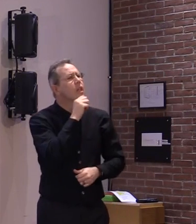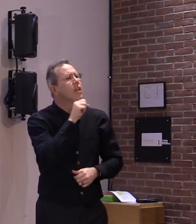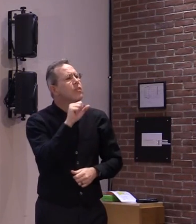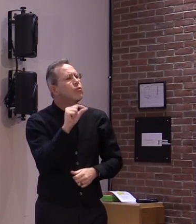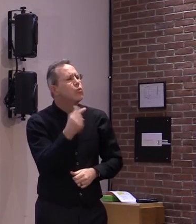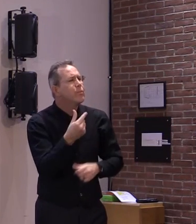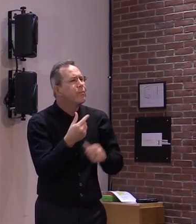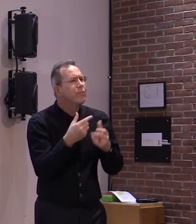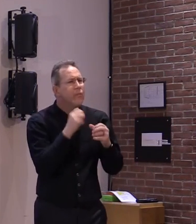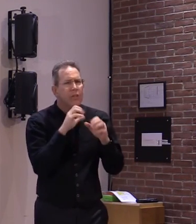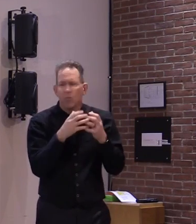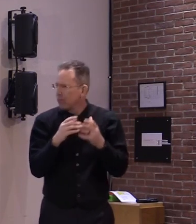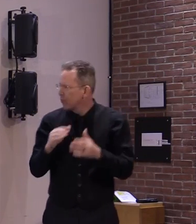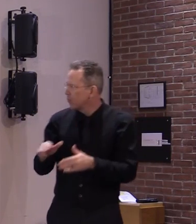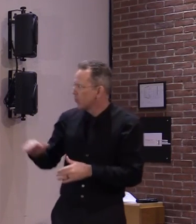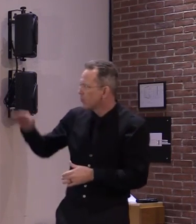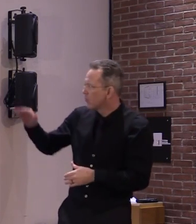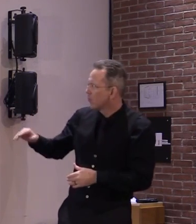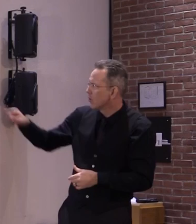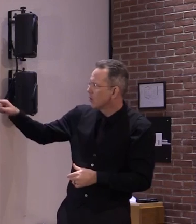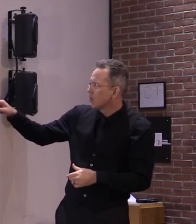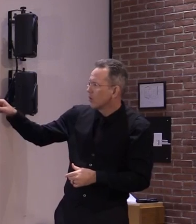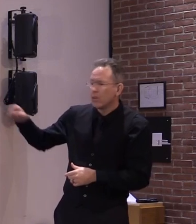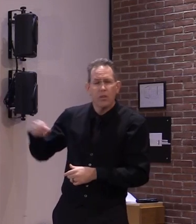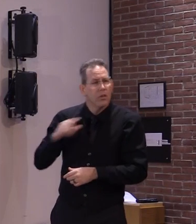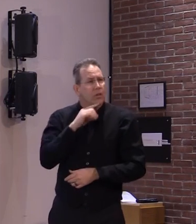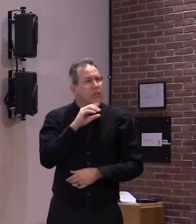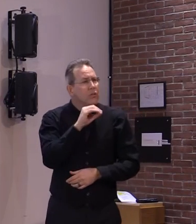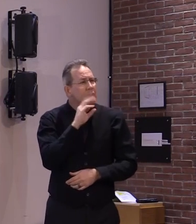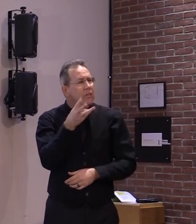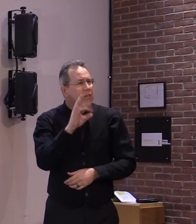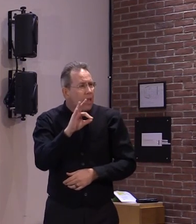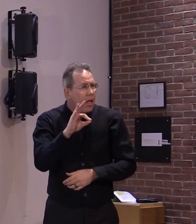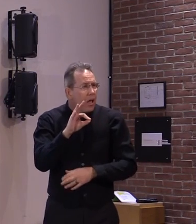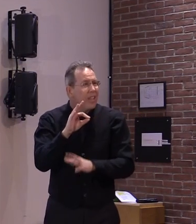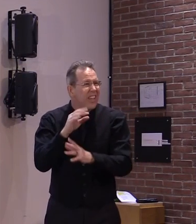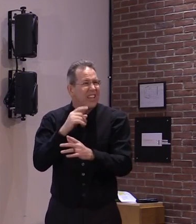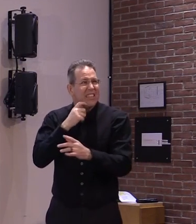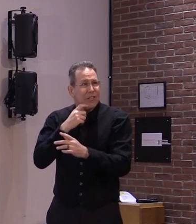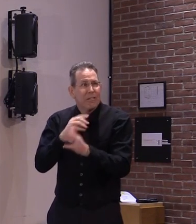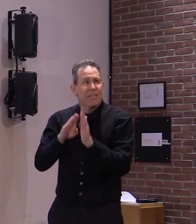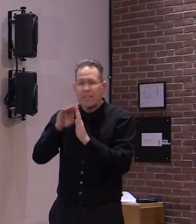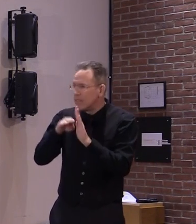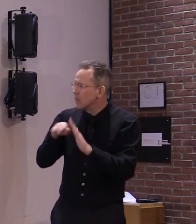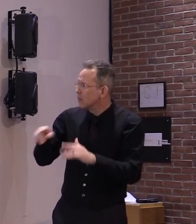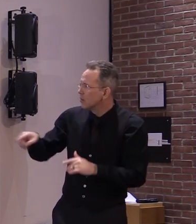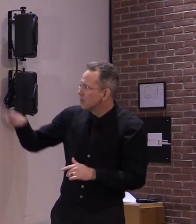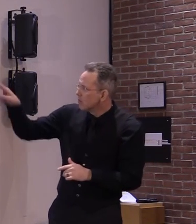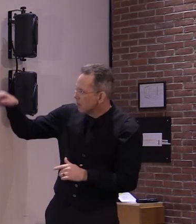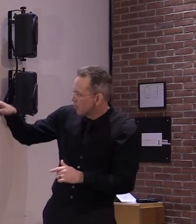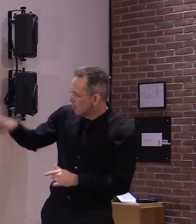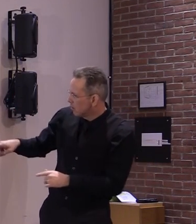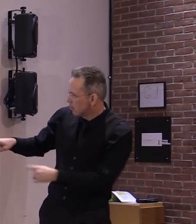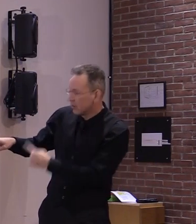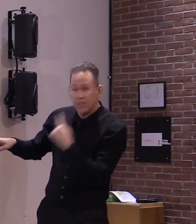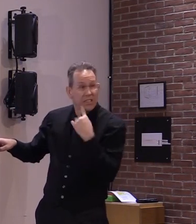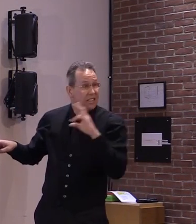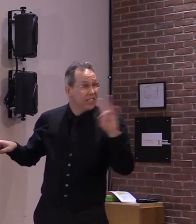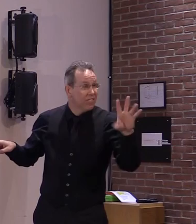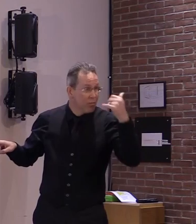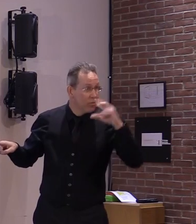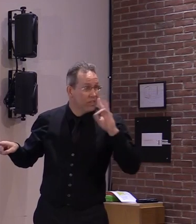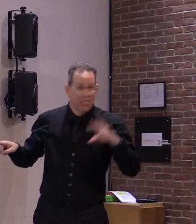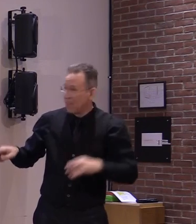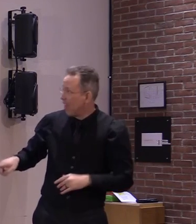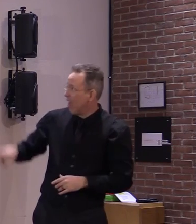in our overall case counts, we are continuing to see significant improvement among those who are 75 and older, with